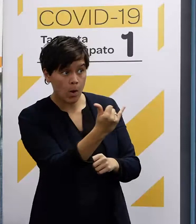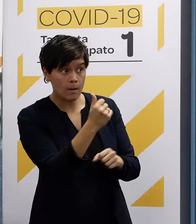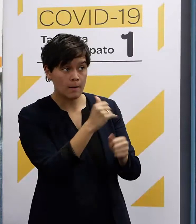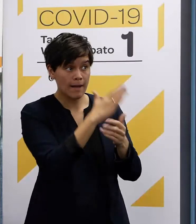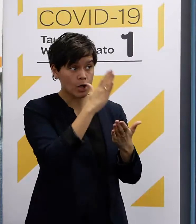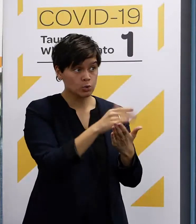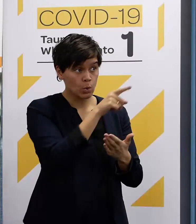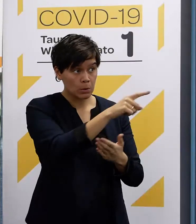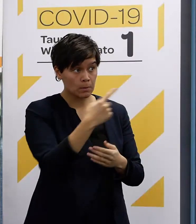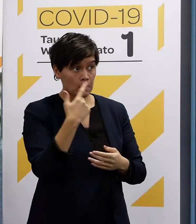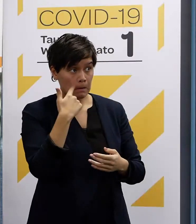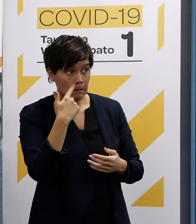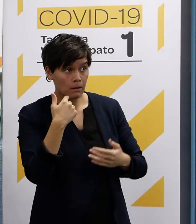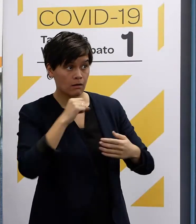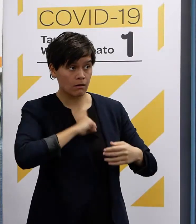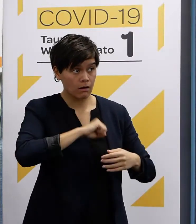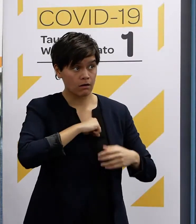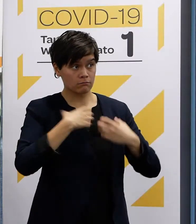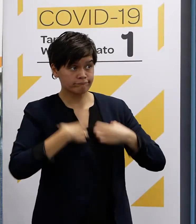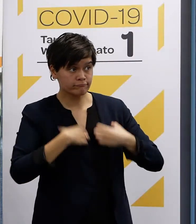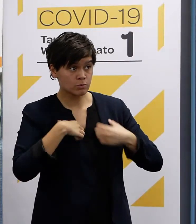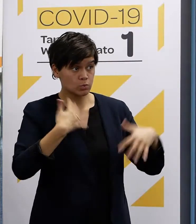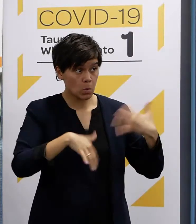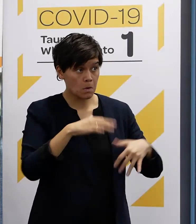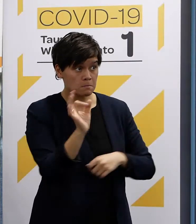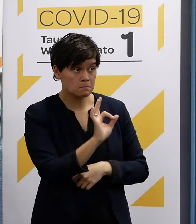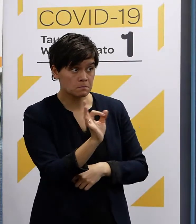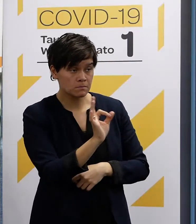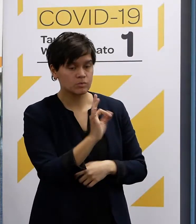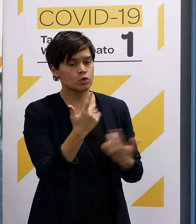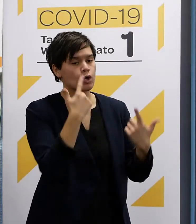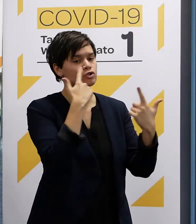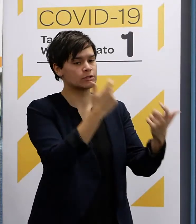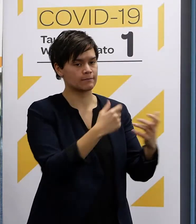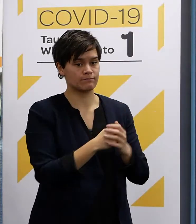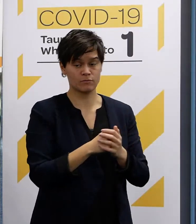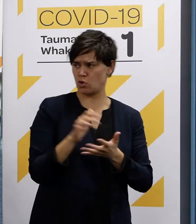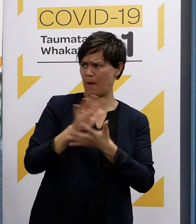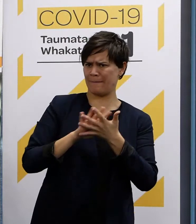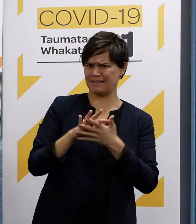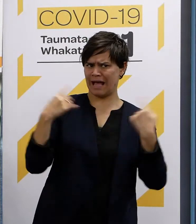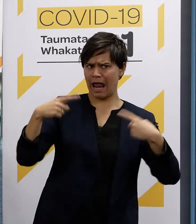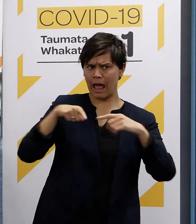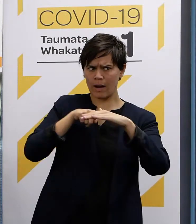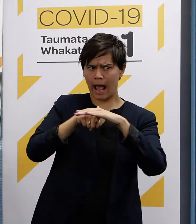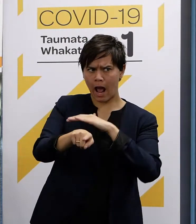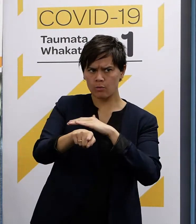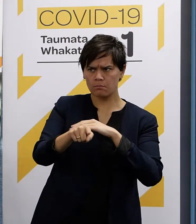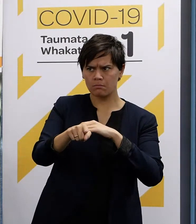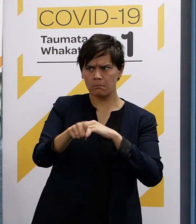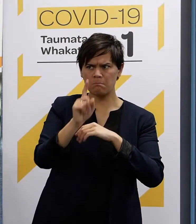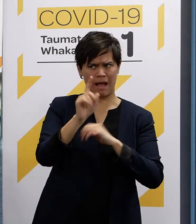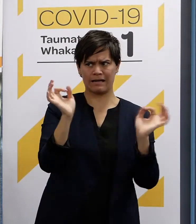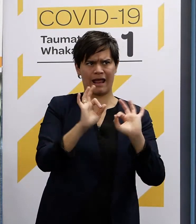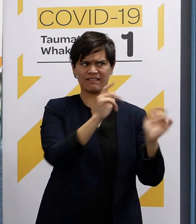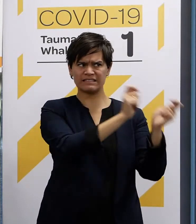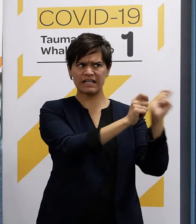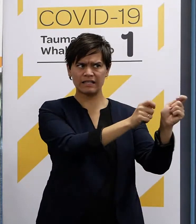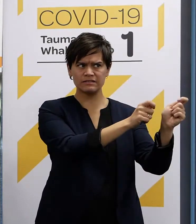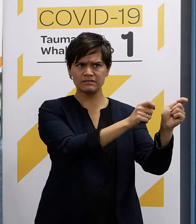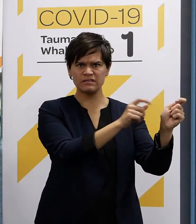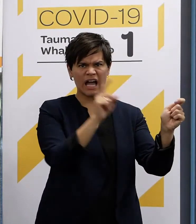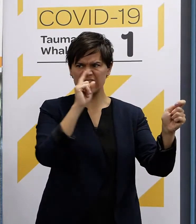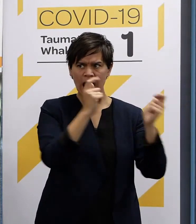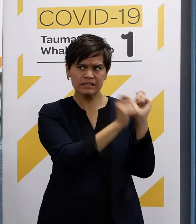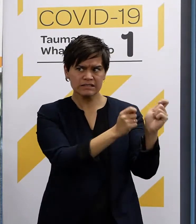got symptoms, and of course they know what to do if they develop symptoms. So we let them out without being tested, and now we have no recourse to test them. We let